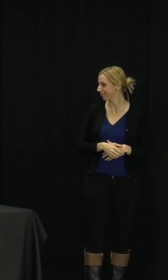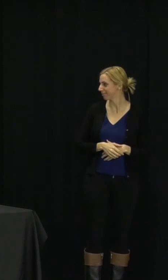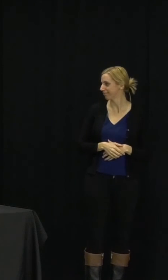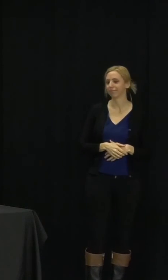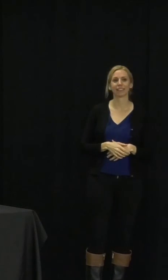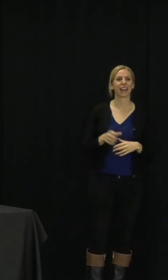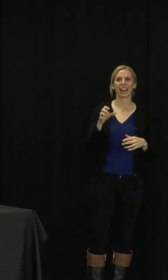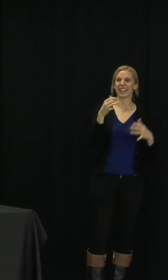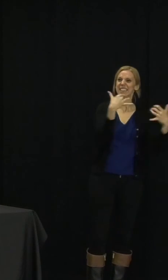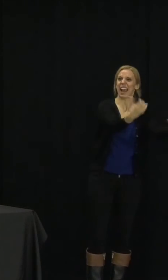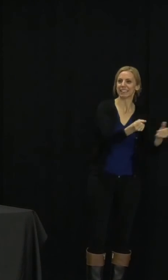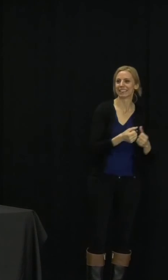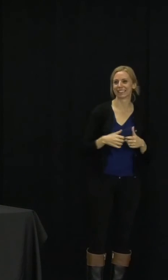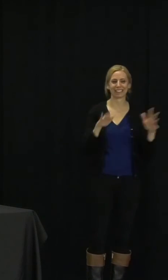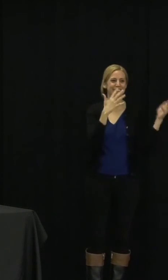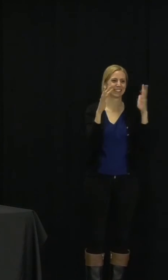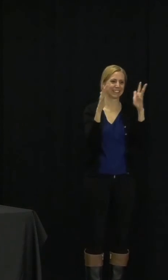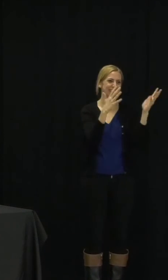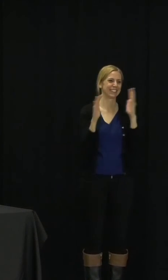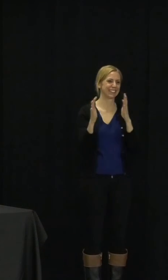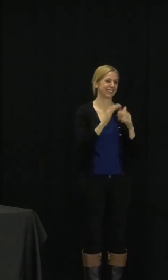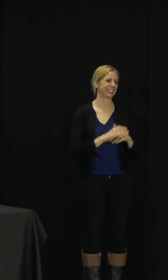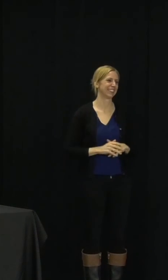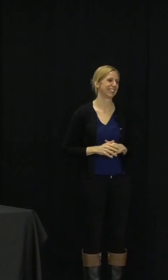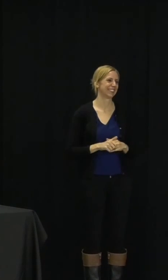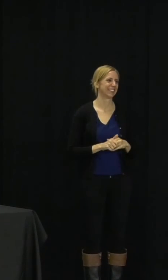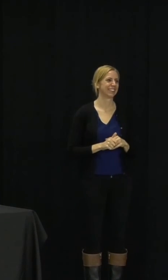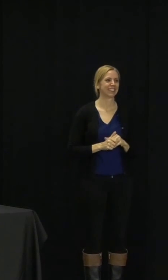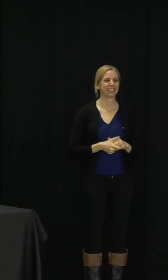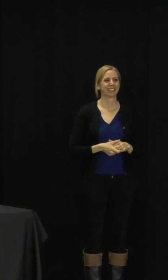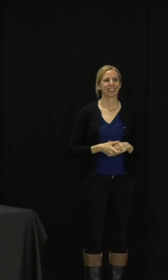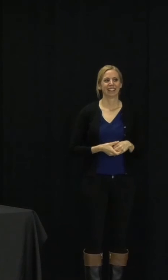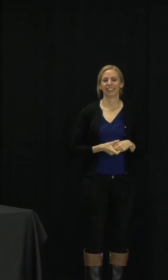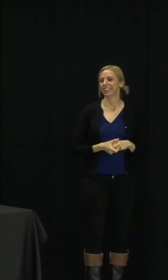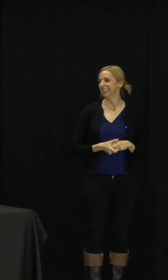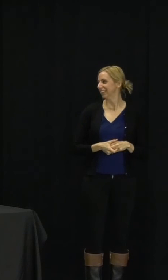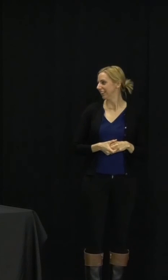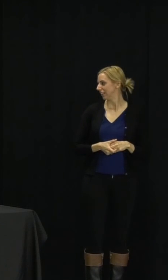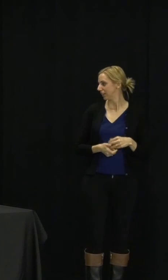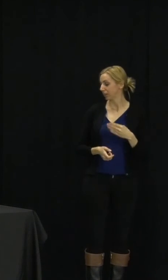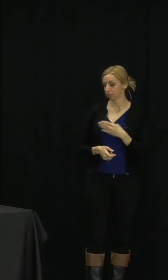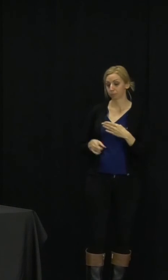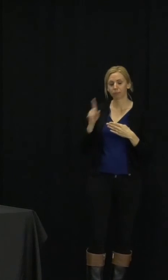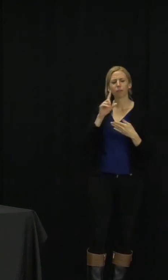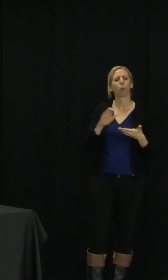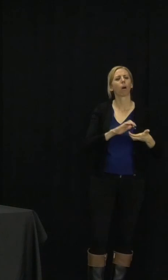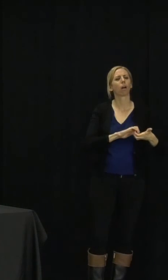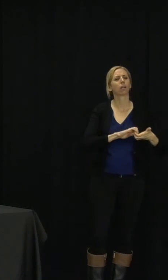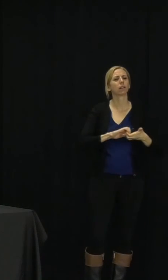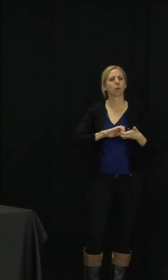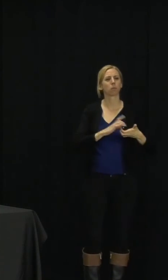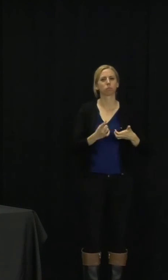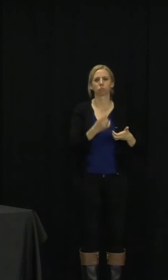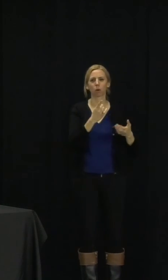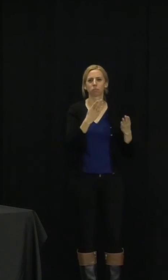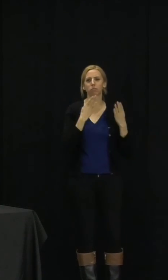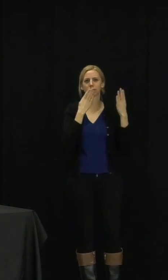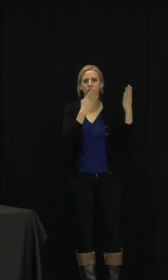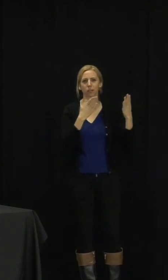I don't know why it is we seem to be so invisible, but apparently we are. So I'm just gonna go back to one of